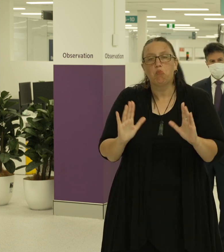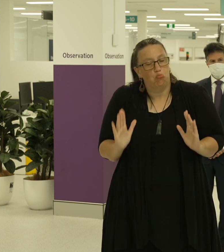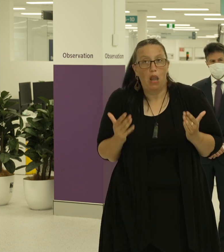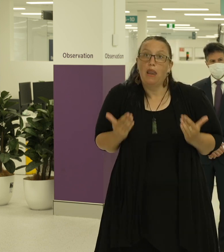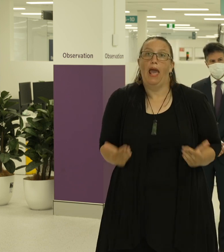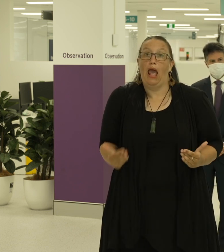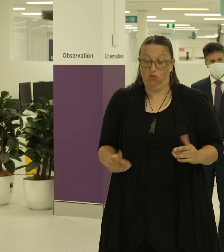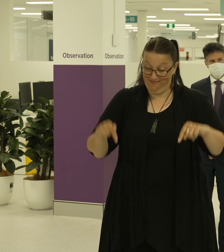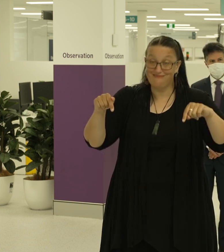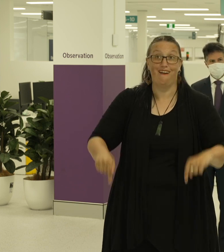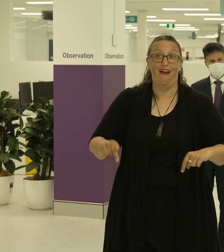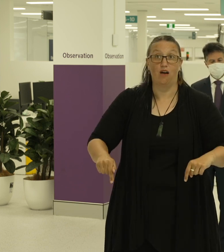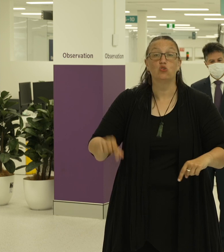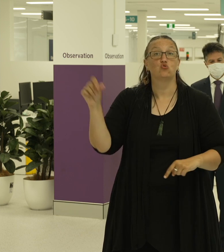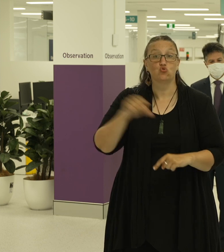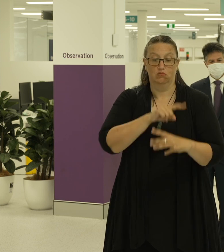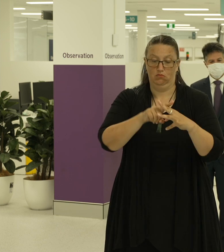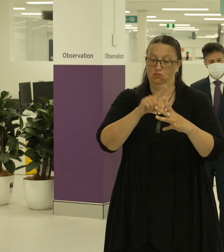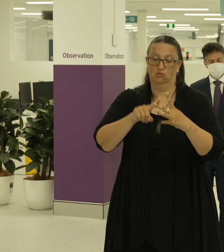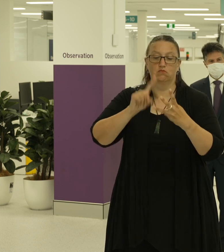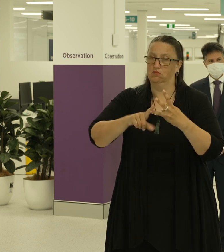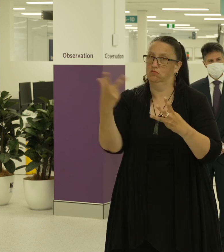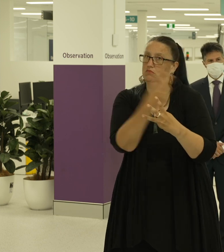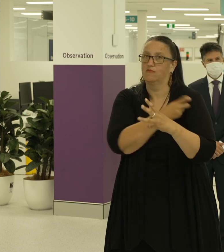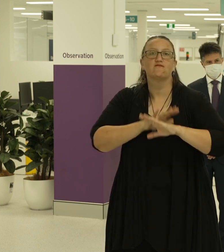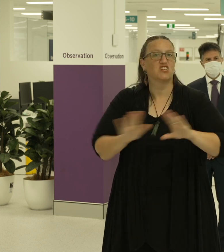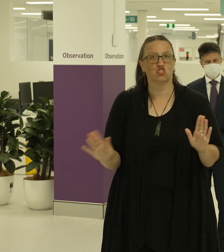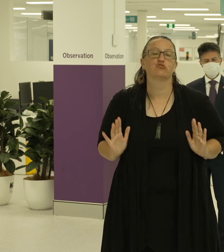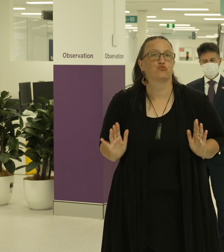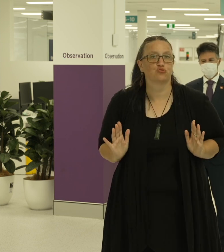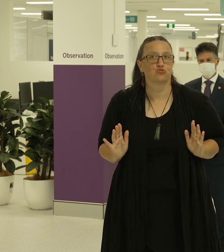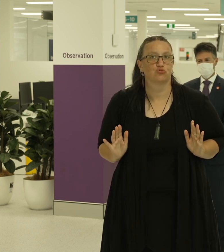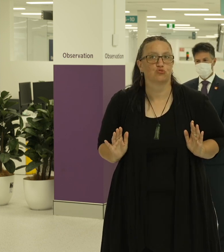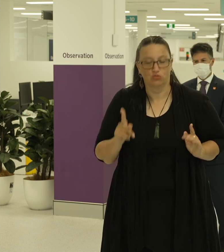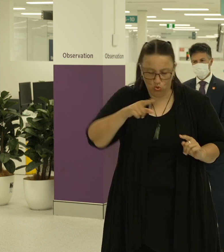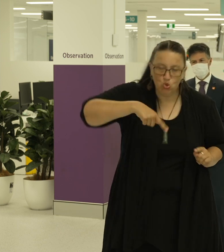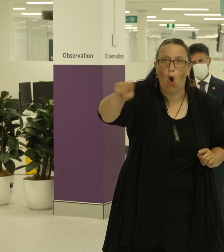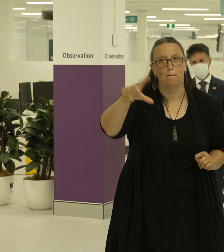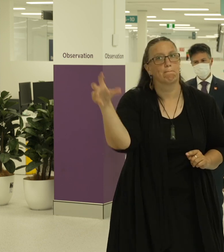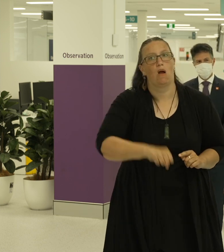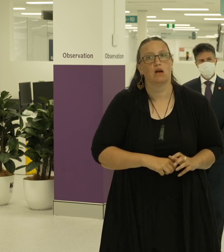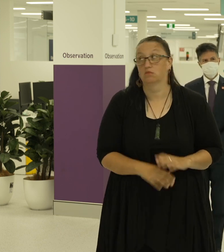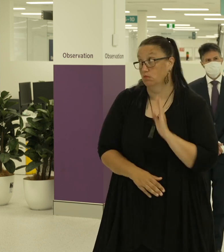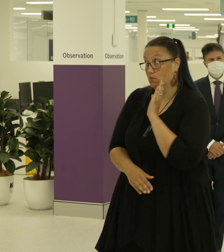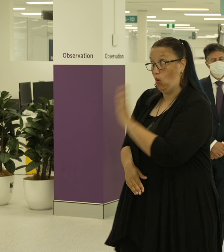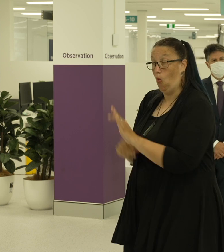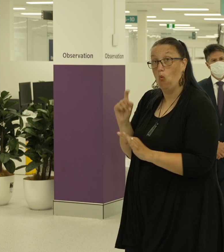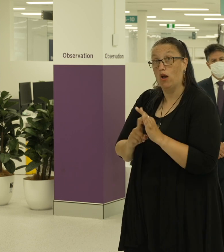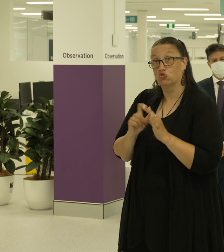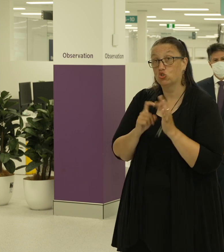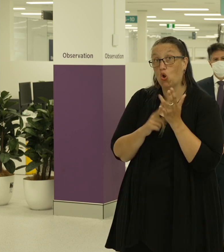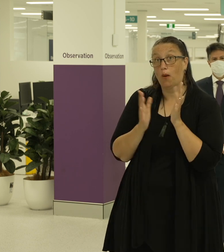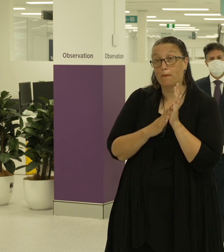now, the emphasis should be on giving every possible message to the community that having a booster is essential. The question you've asked, though, Tom,